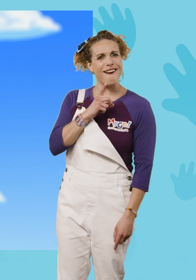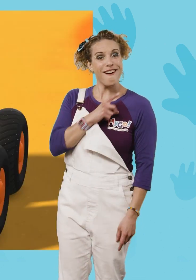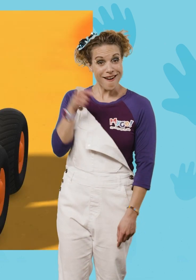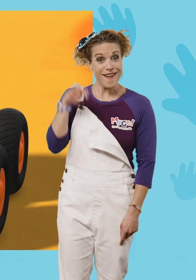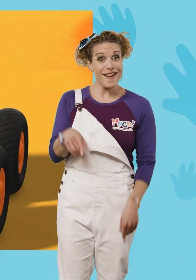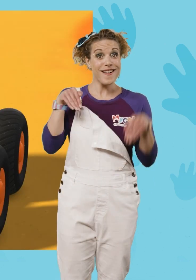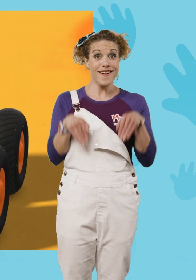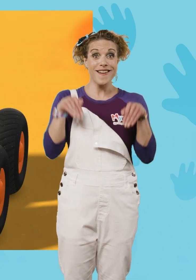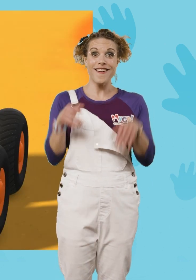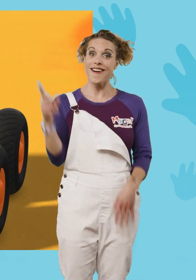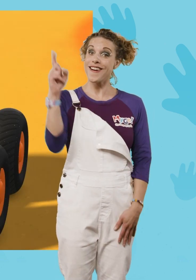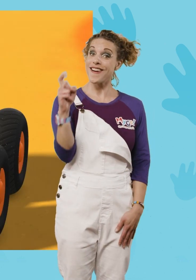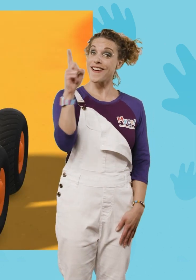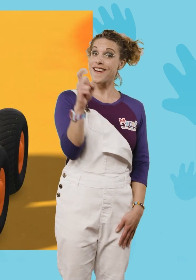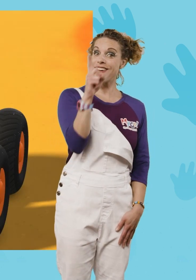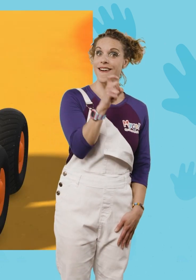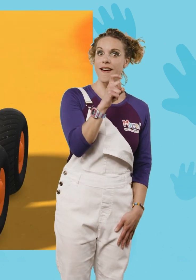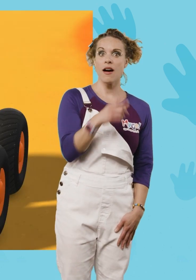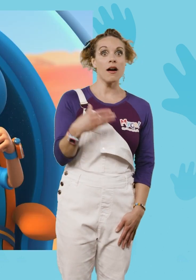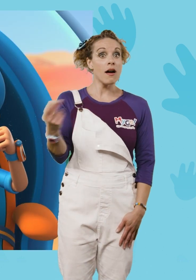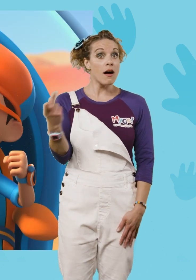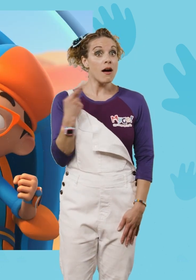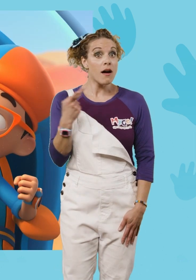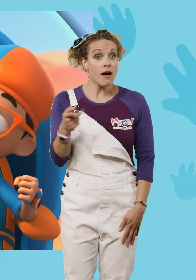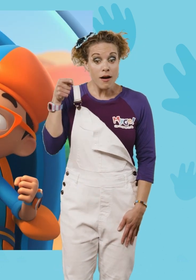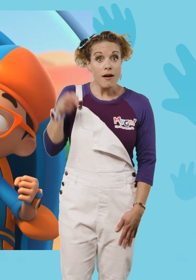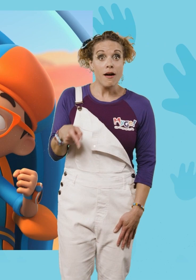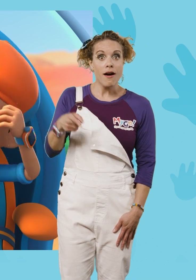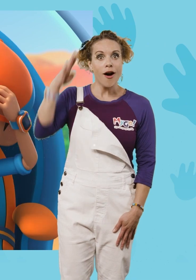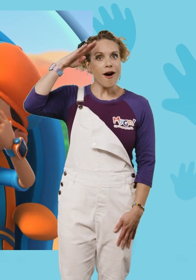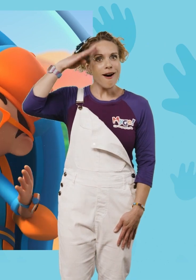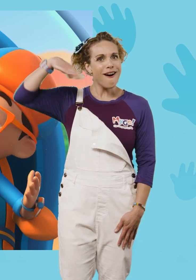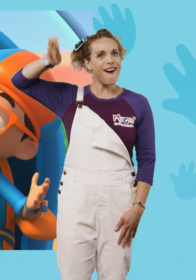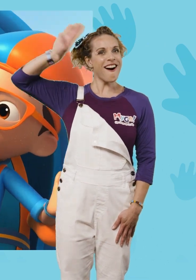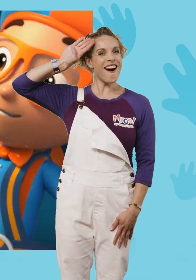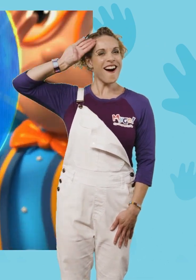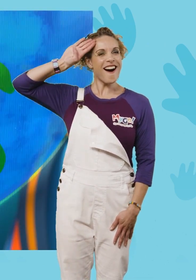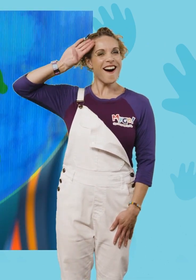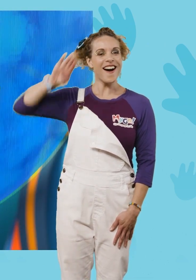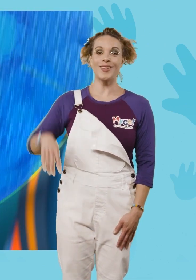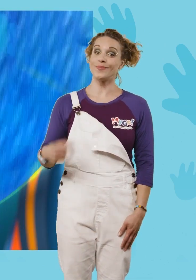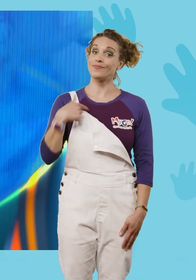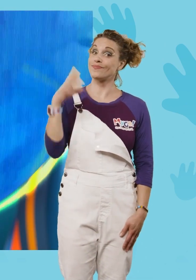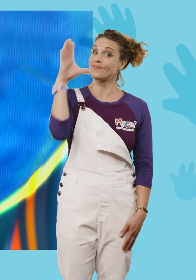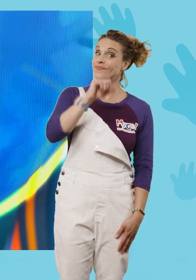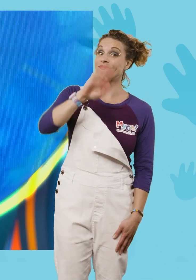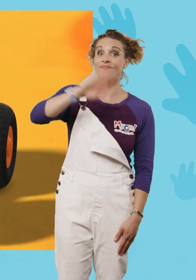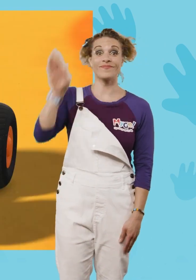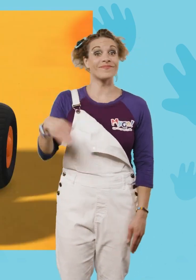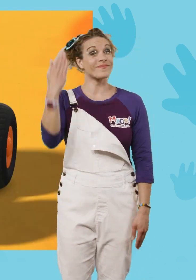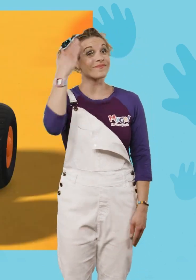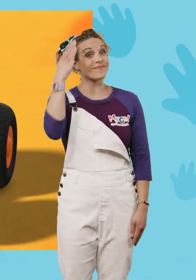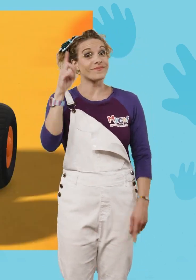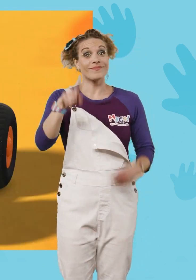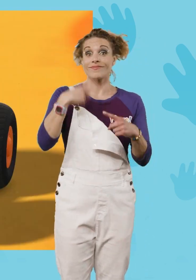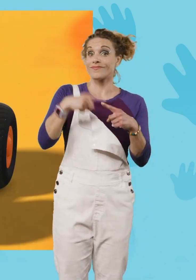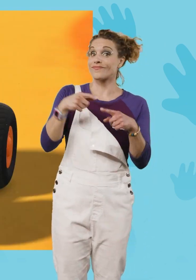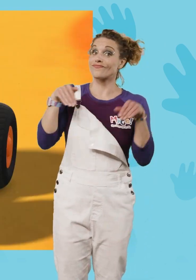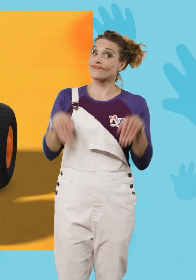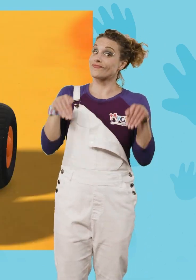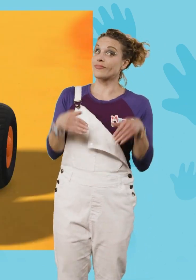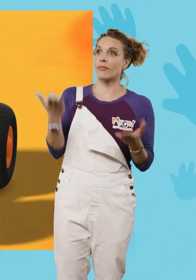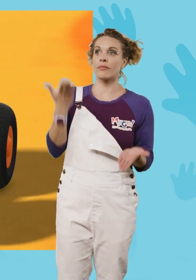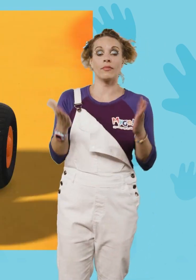You're right, D.Bo. This is a kangaroo crossing, and we're in Australia. So, I guess you